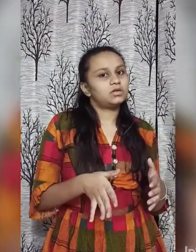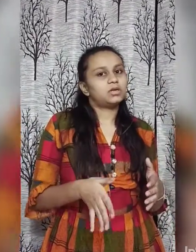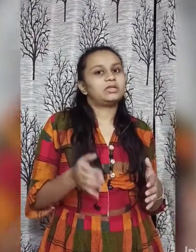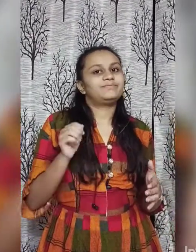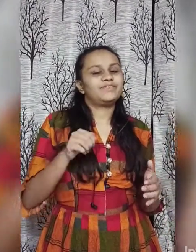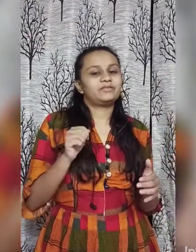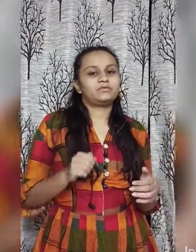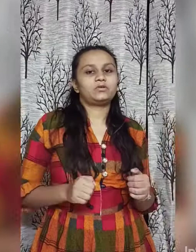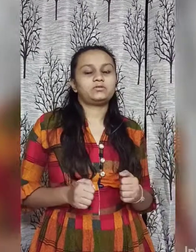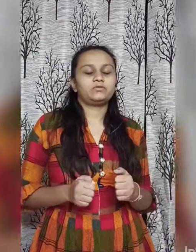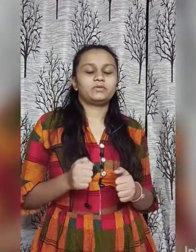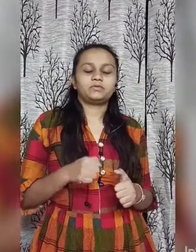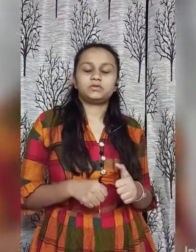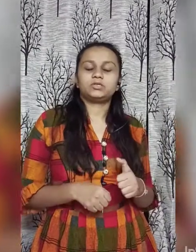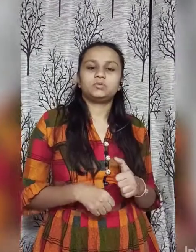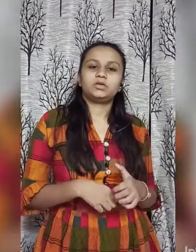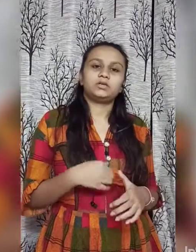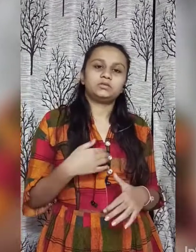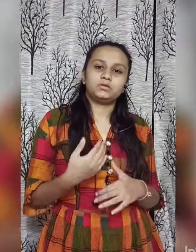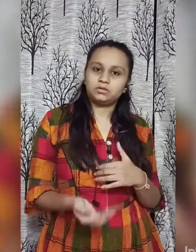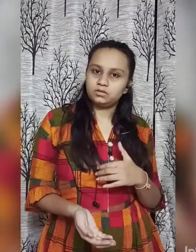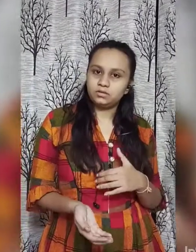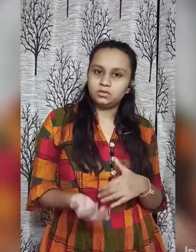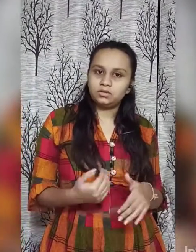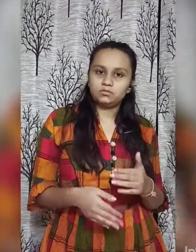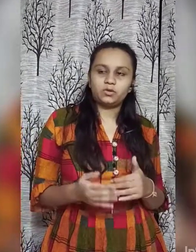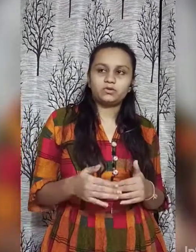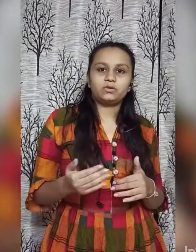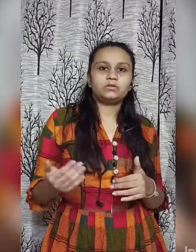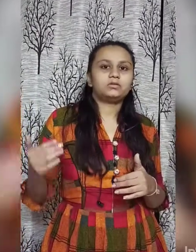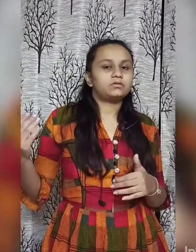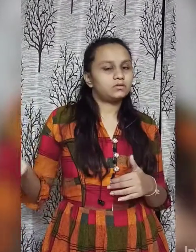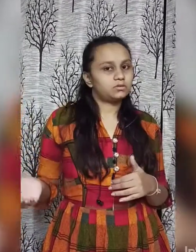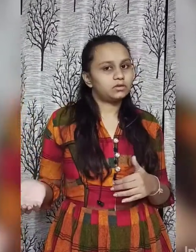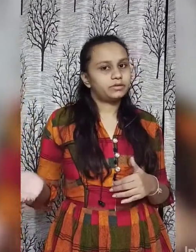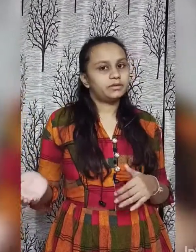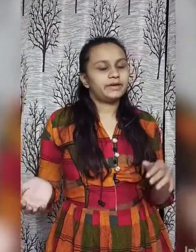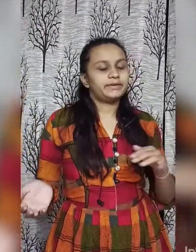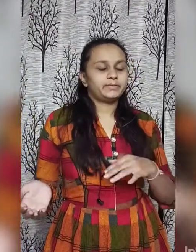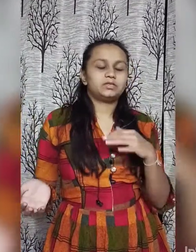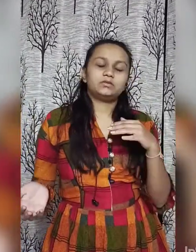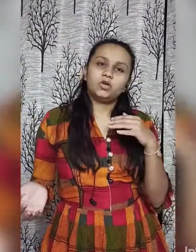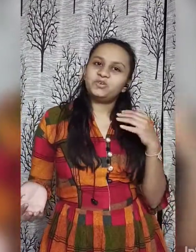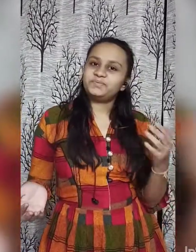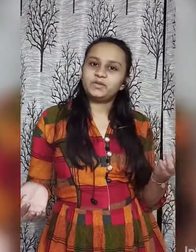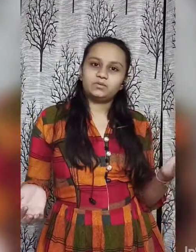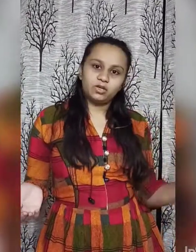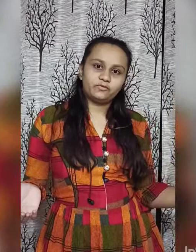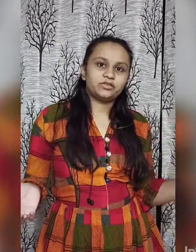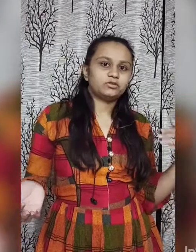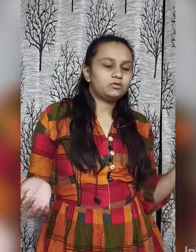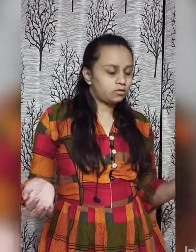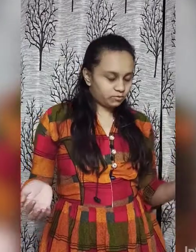used where the cost has to be undertaken of a particular contract. That means a big manufacturing of a